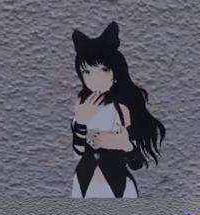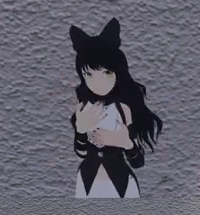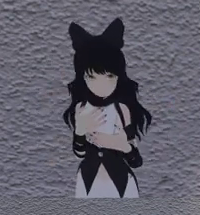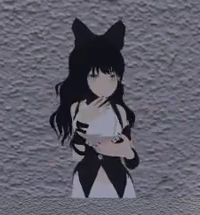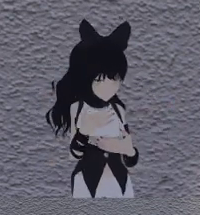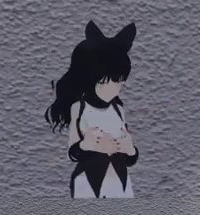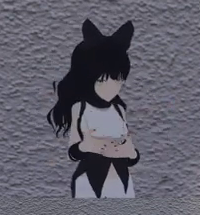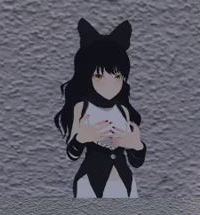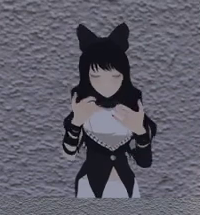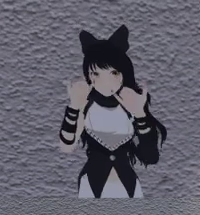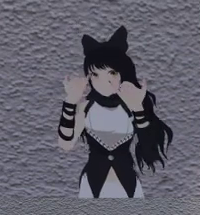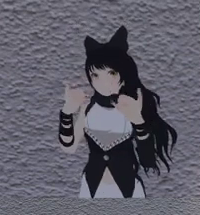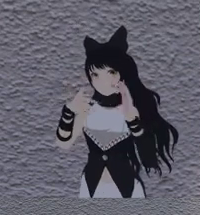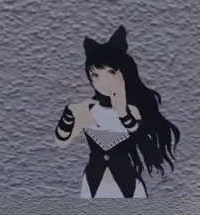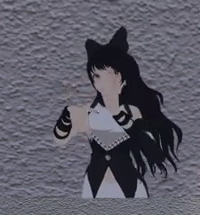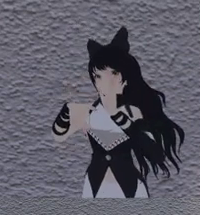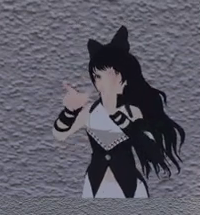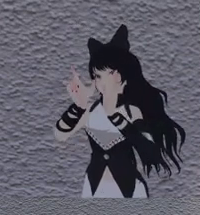Play, just like that. Good.